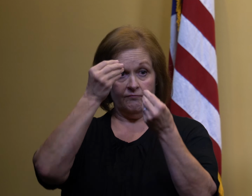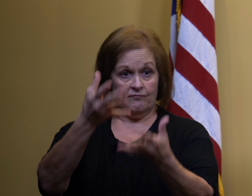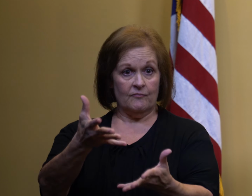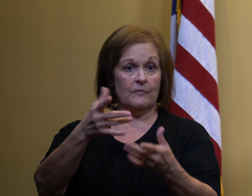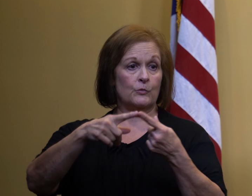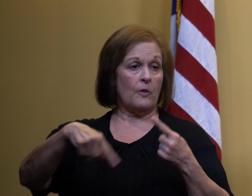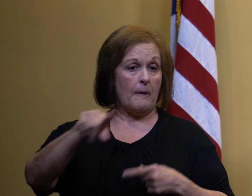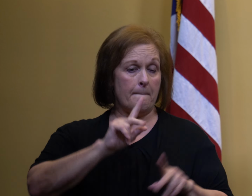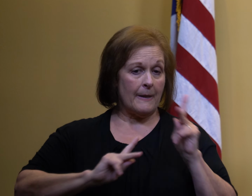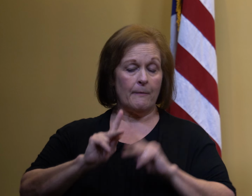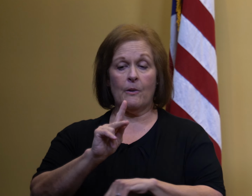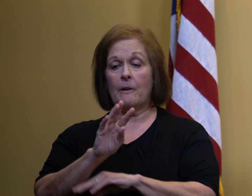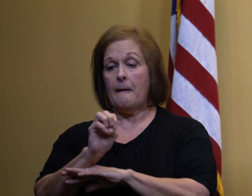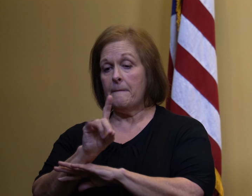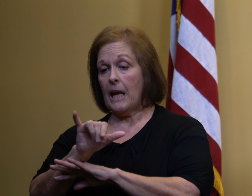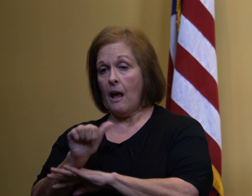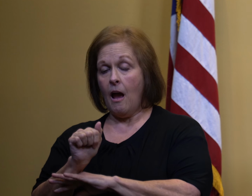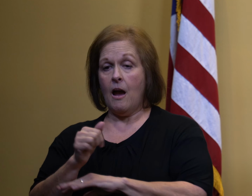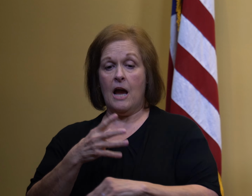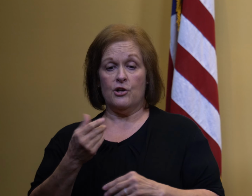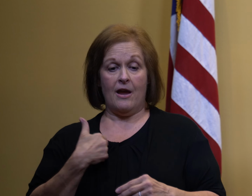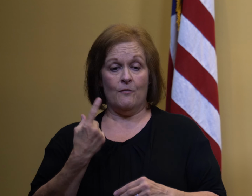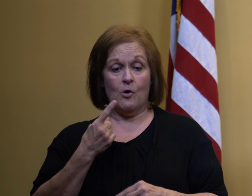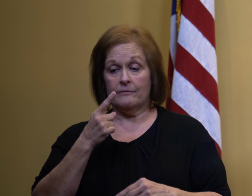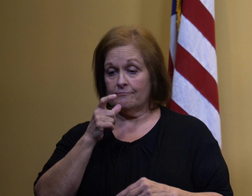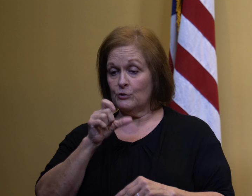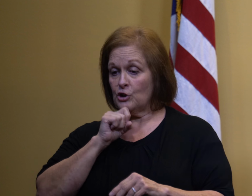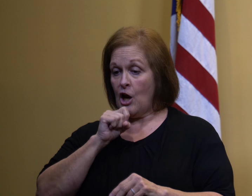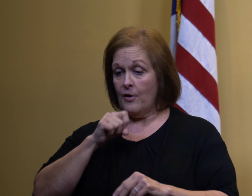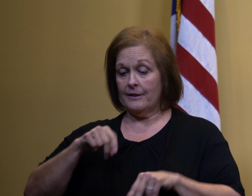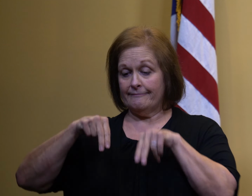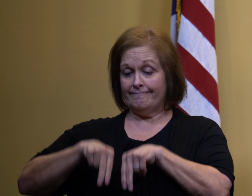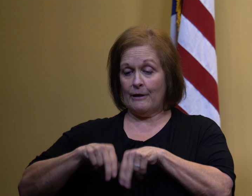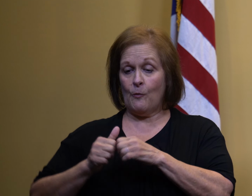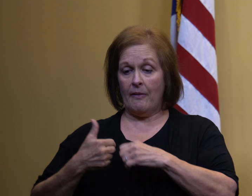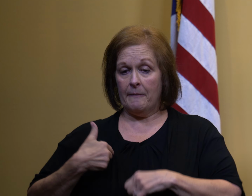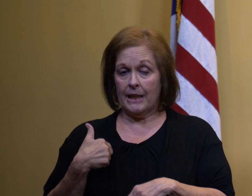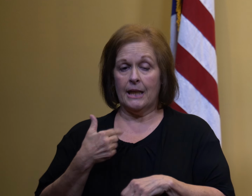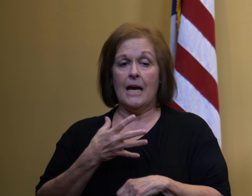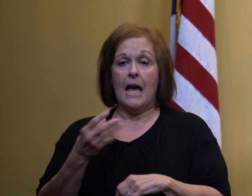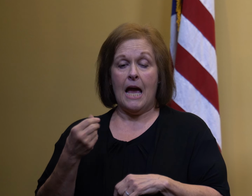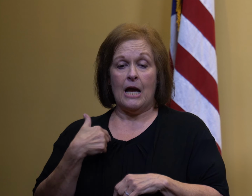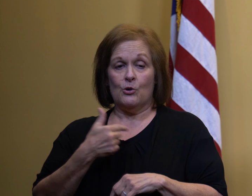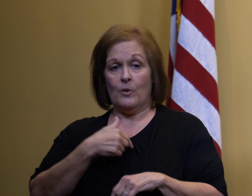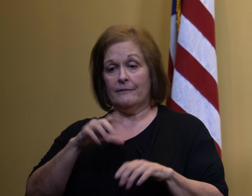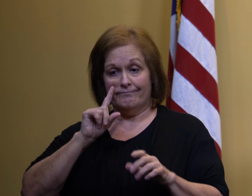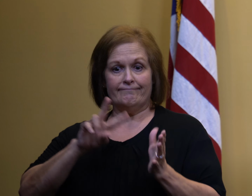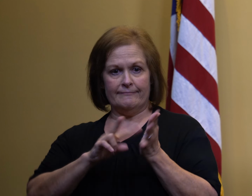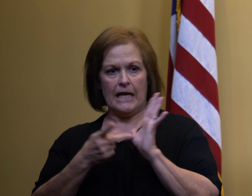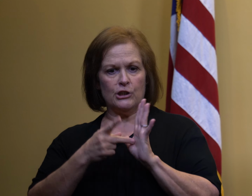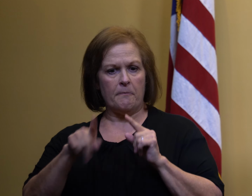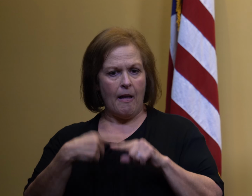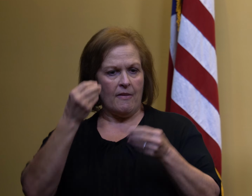the press and to the media, and you have someone like Miss Sherry by your side, and as we're being intentional about